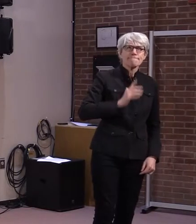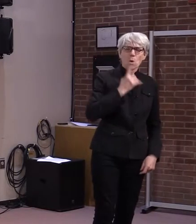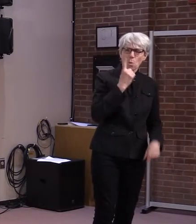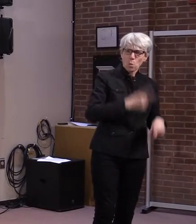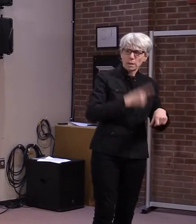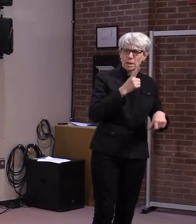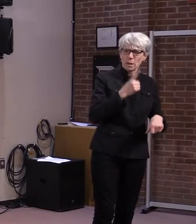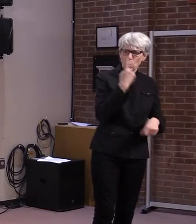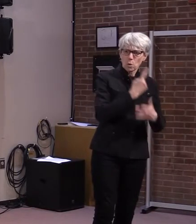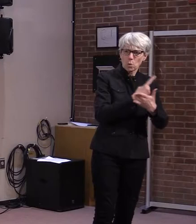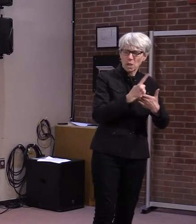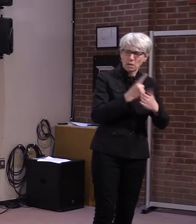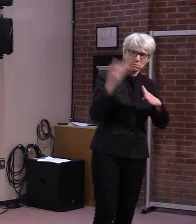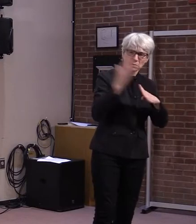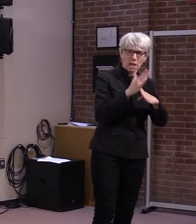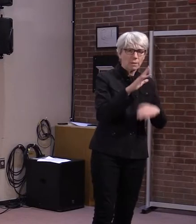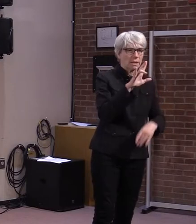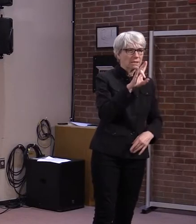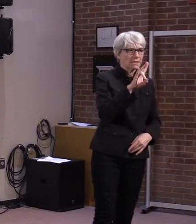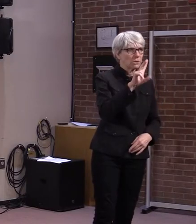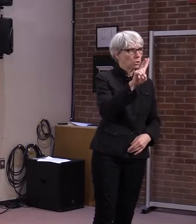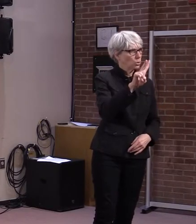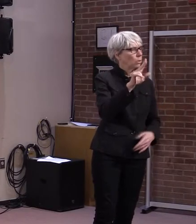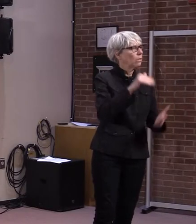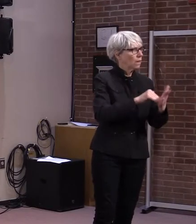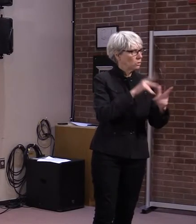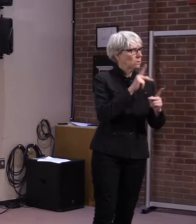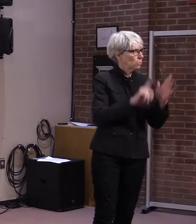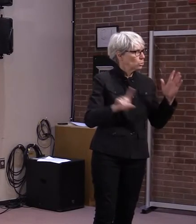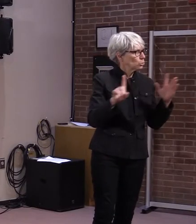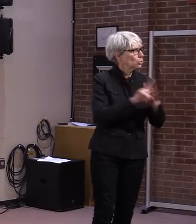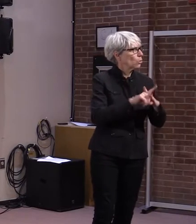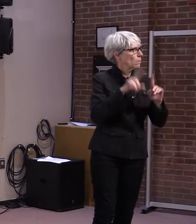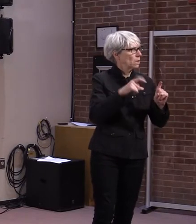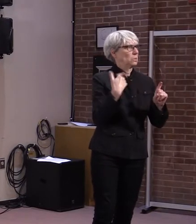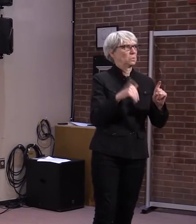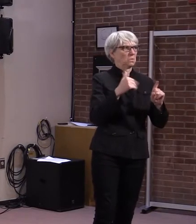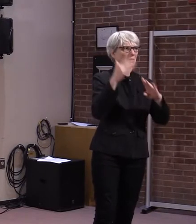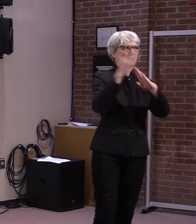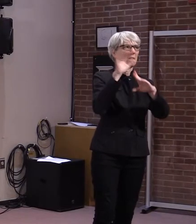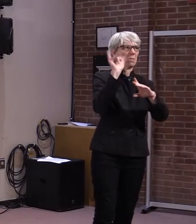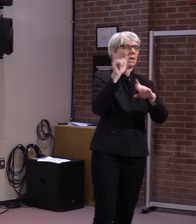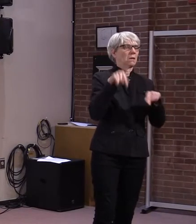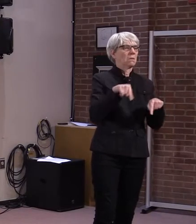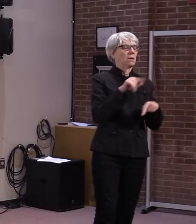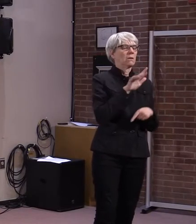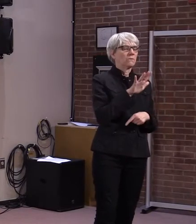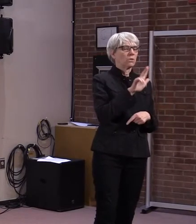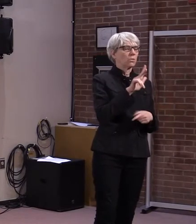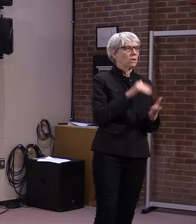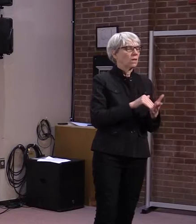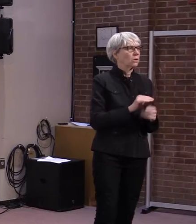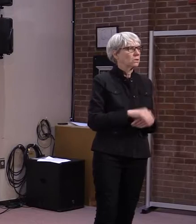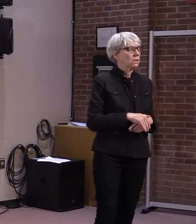72,000 was our high in terms of testing. I don't think you read anything